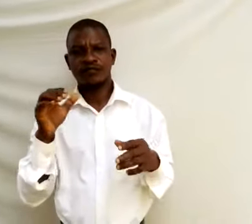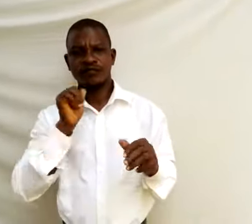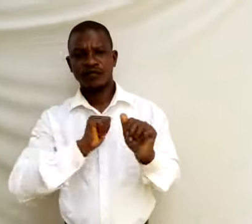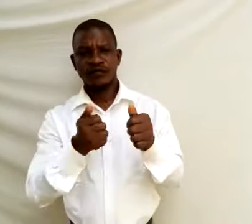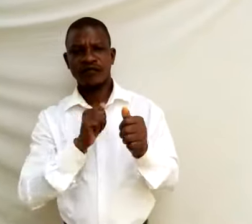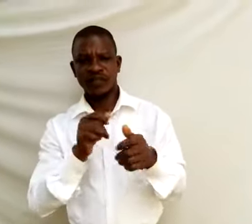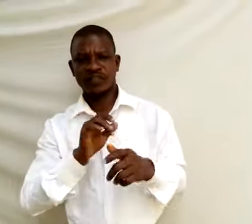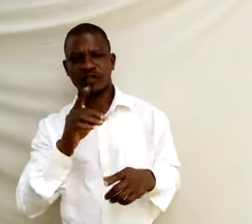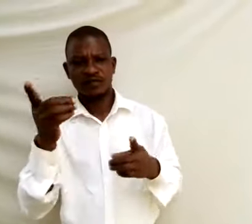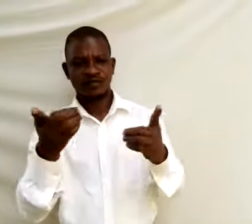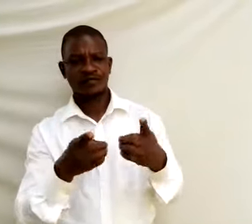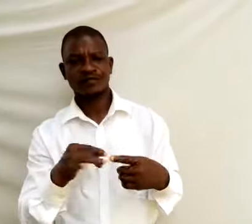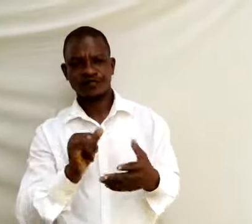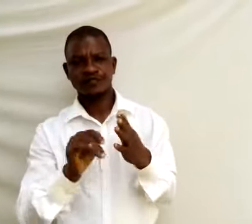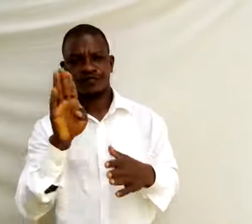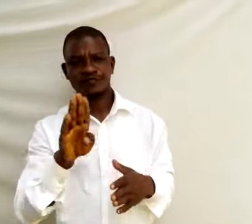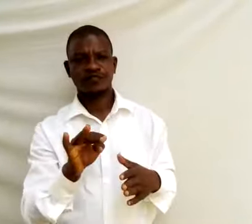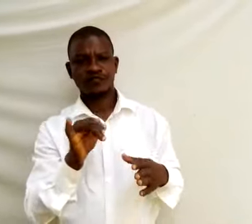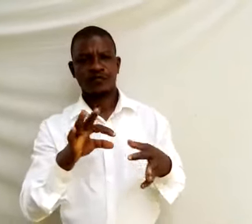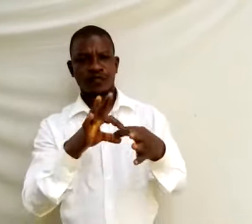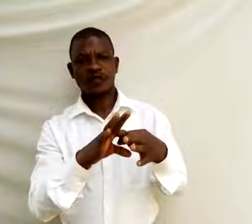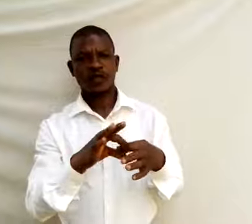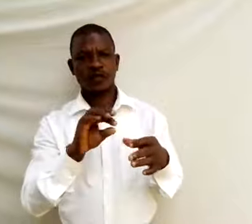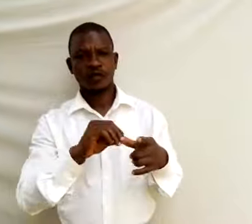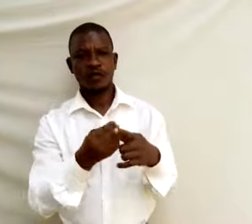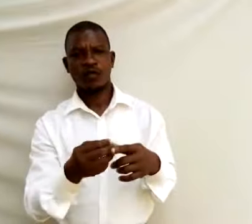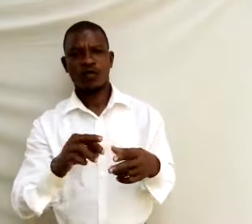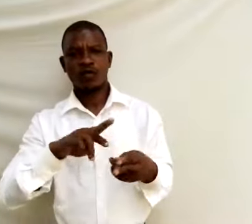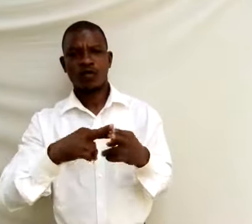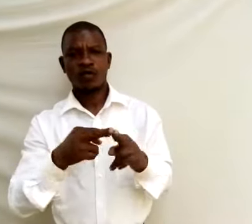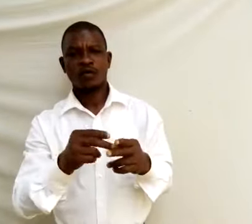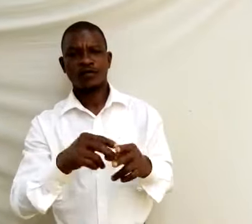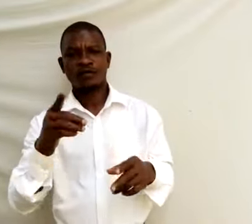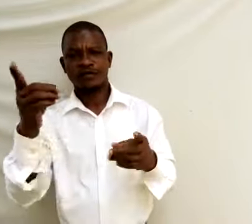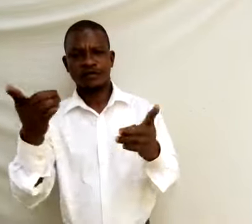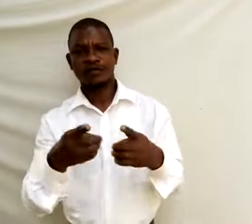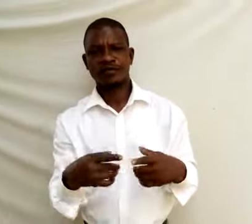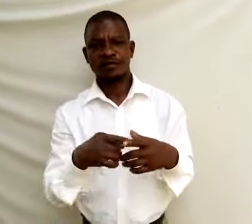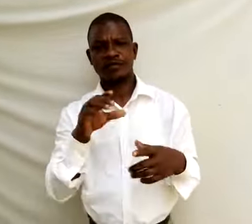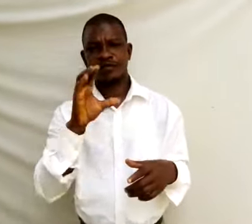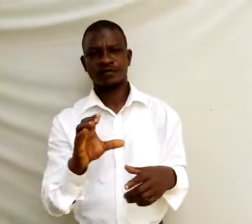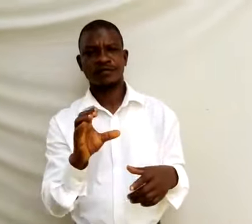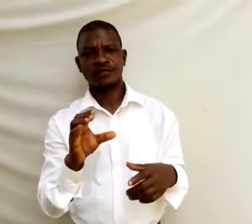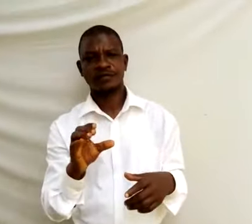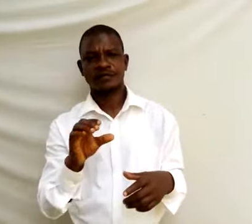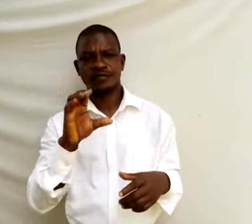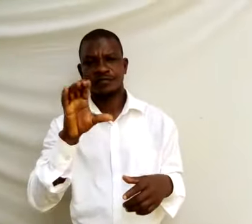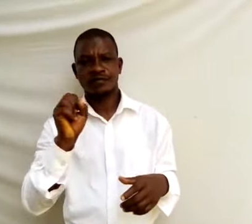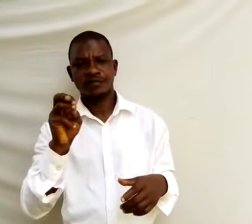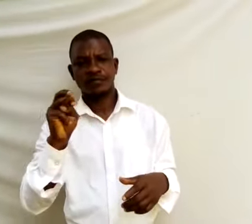demand. B. Joint or complementary demand. C. Composite